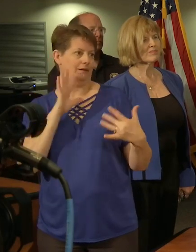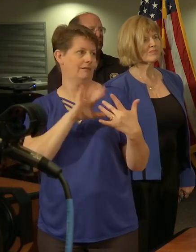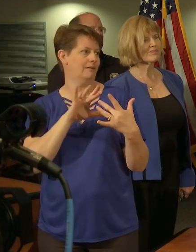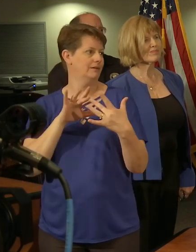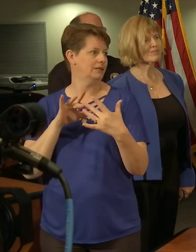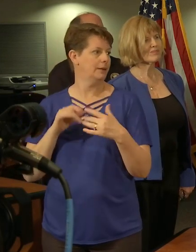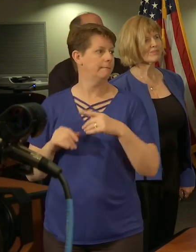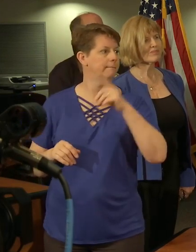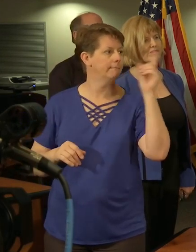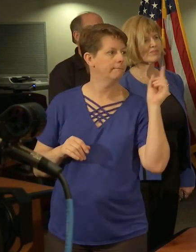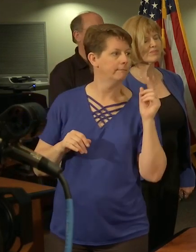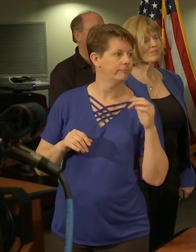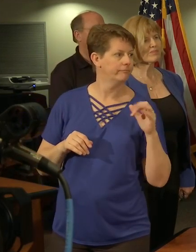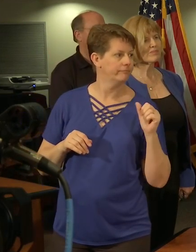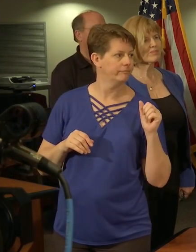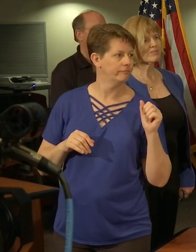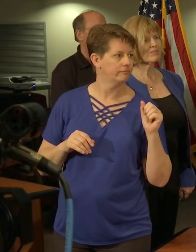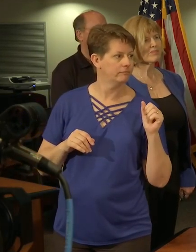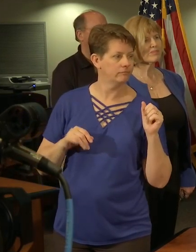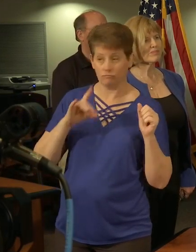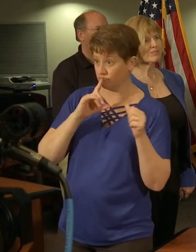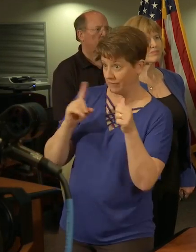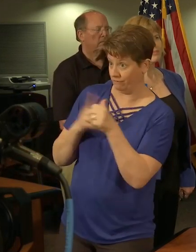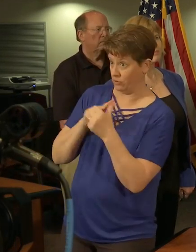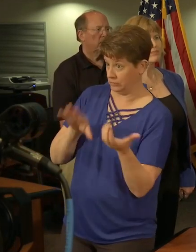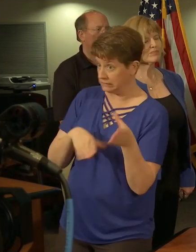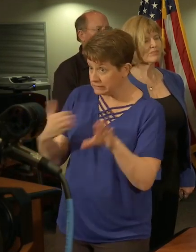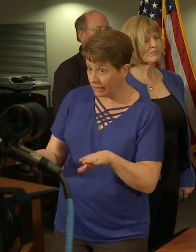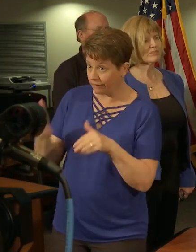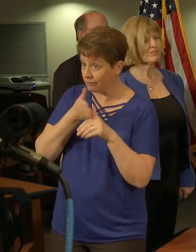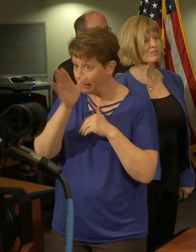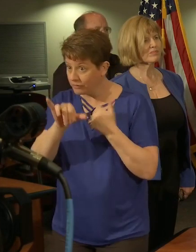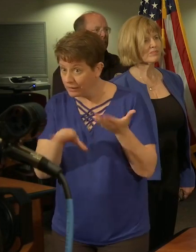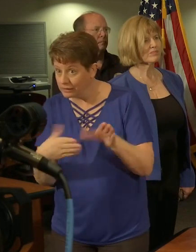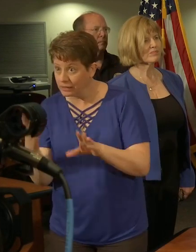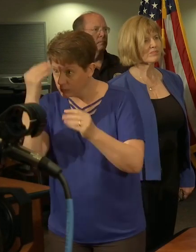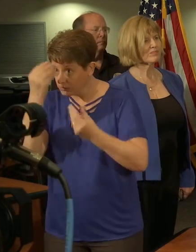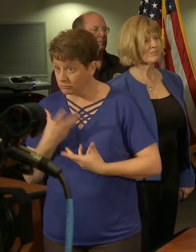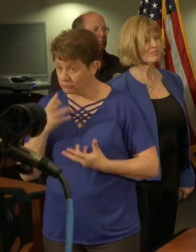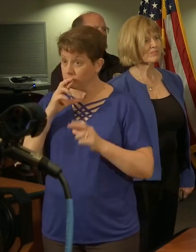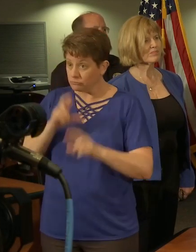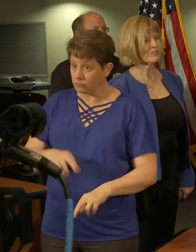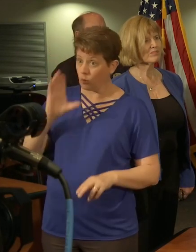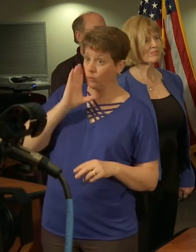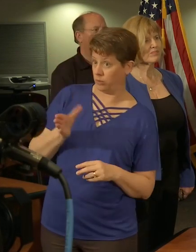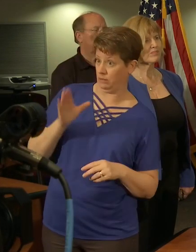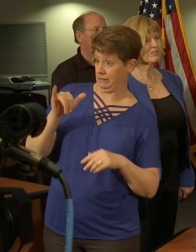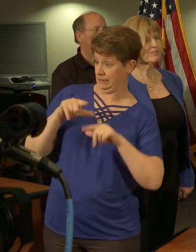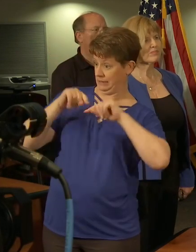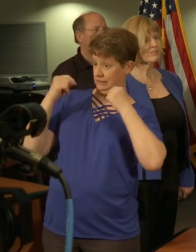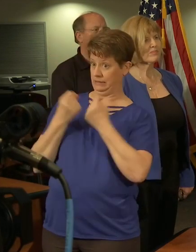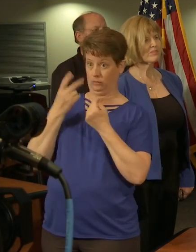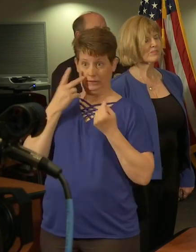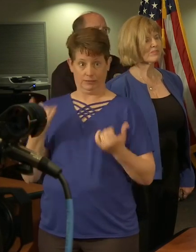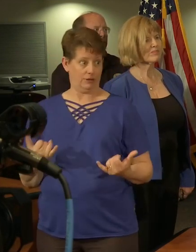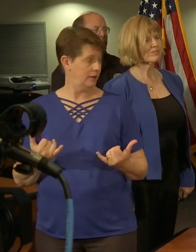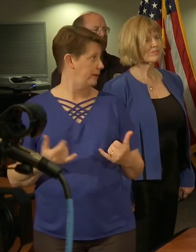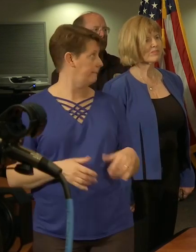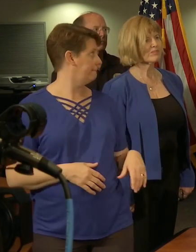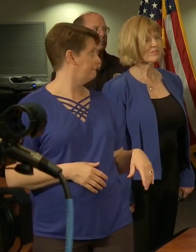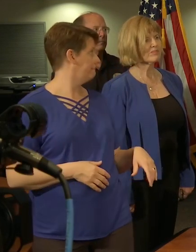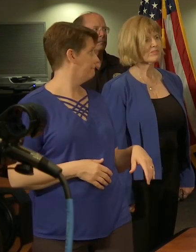You specified first test, first death, subsequent deaths also will be reported by this team that we're seeing right now?